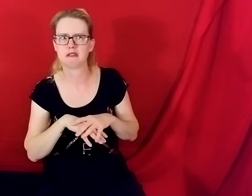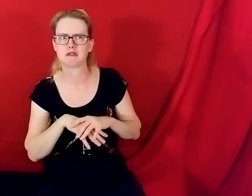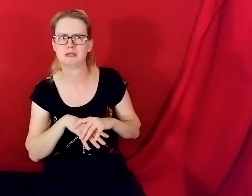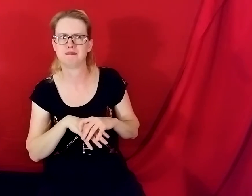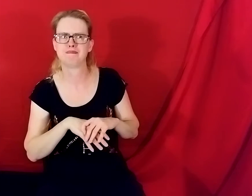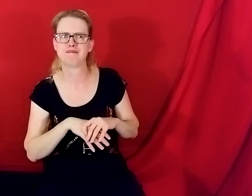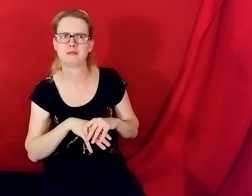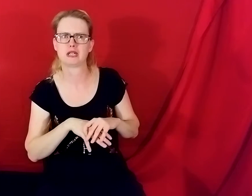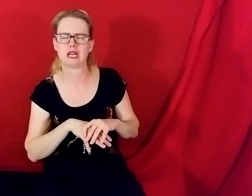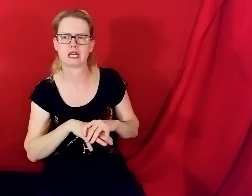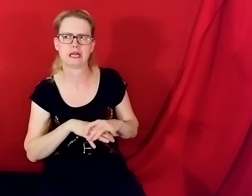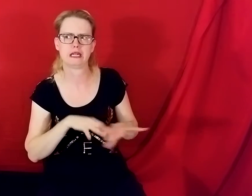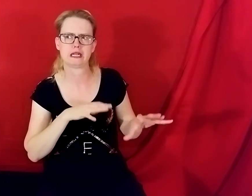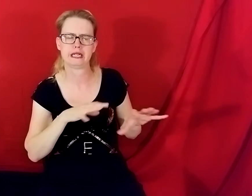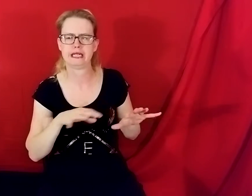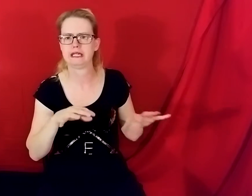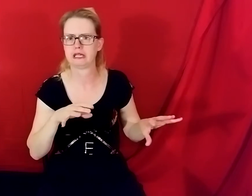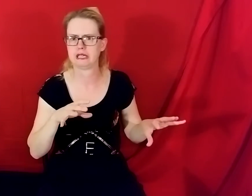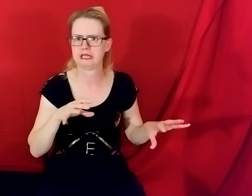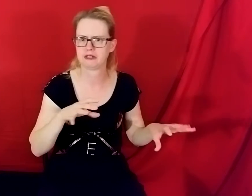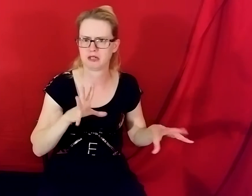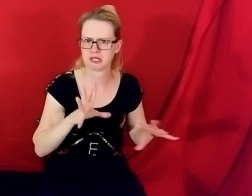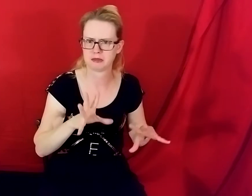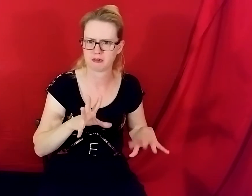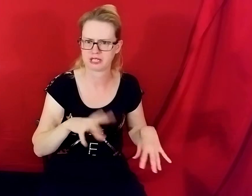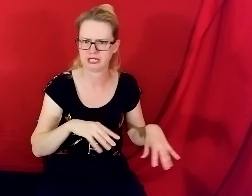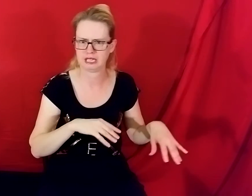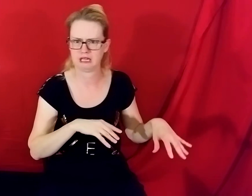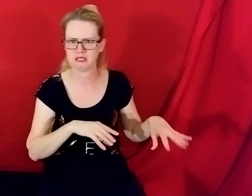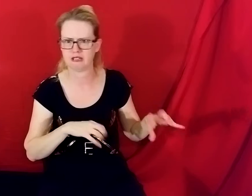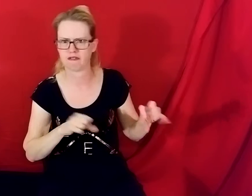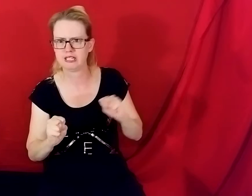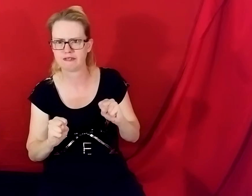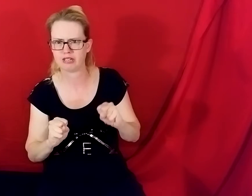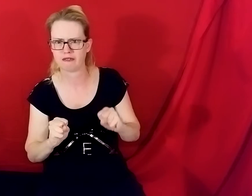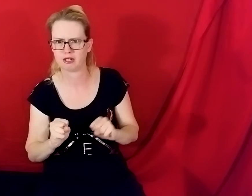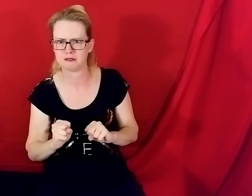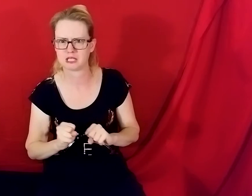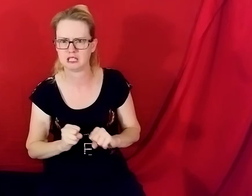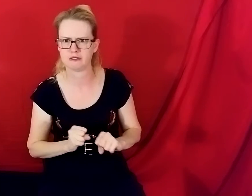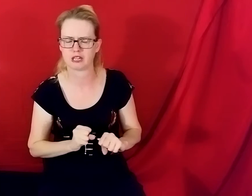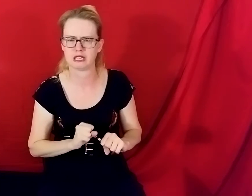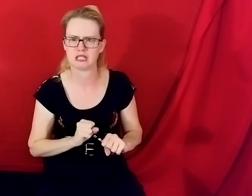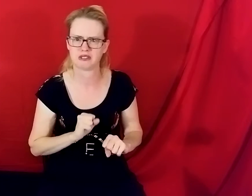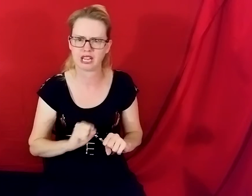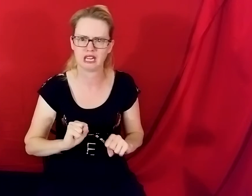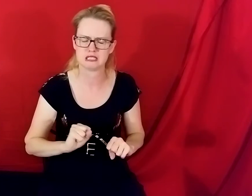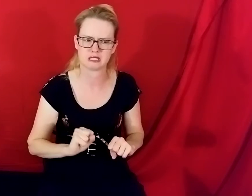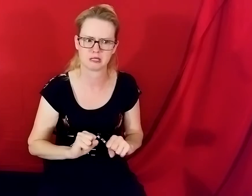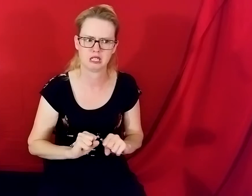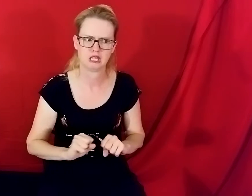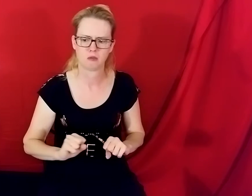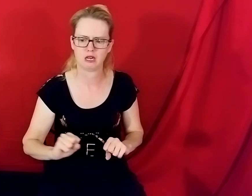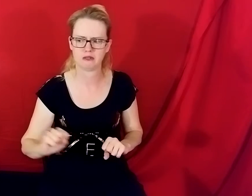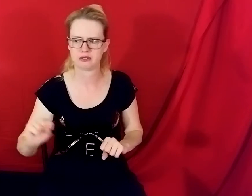hmm okay i got it i get it these all these people are getting out they're finally fighting for themselves they're gonna stay out of this whatever is uh